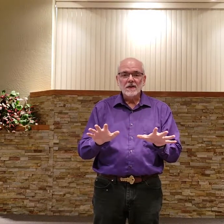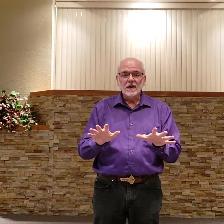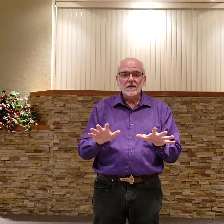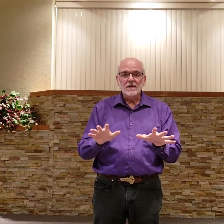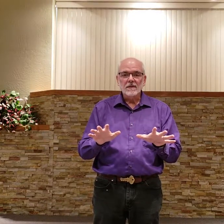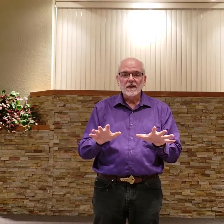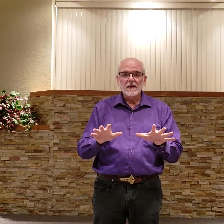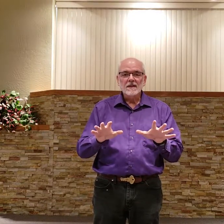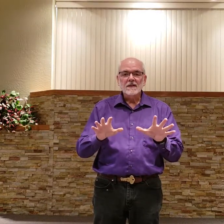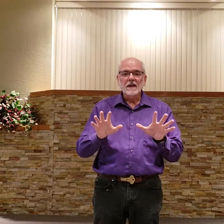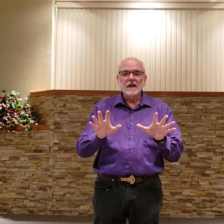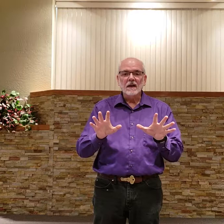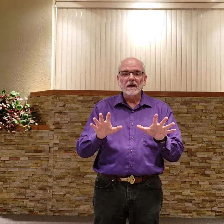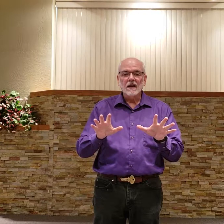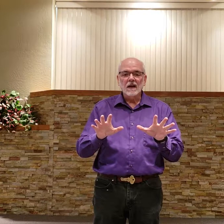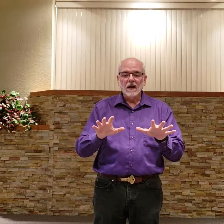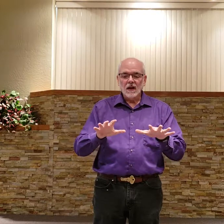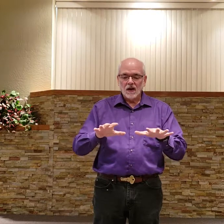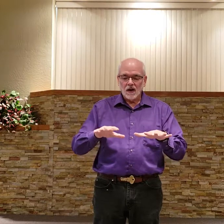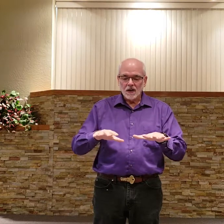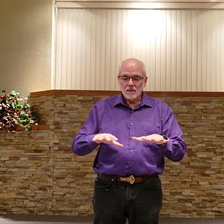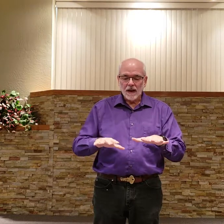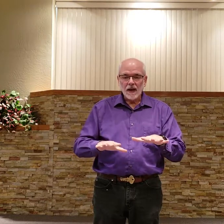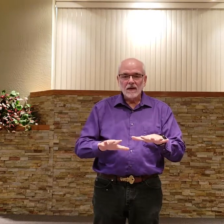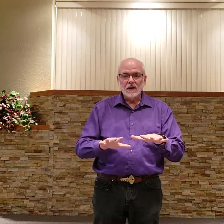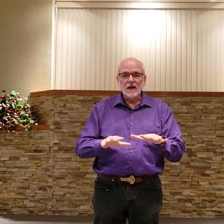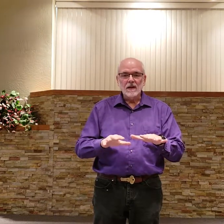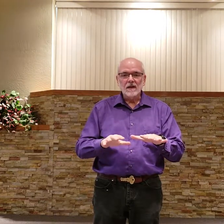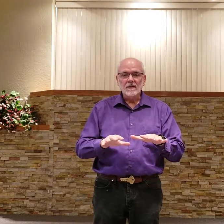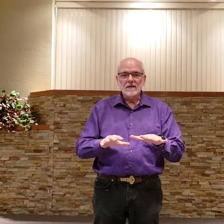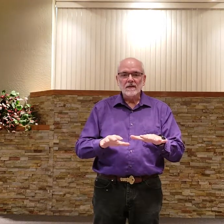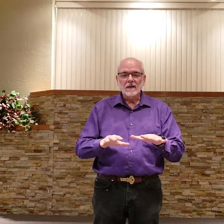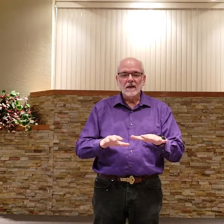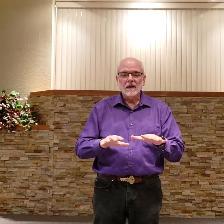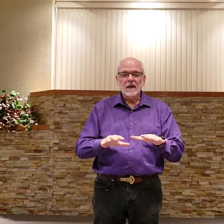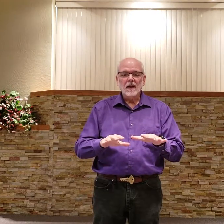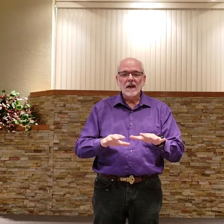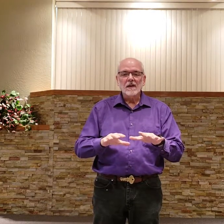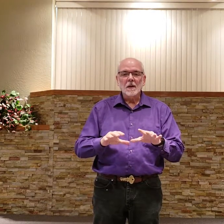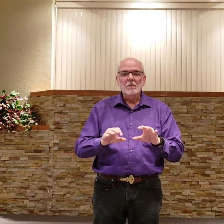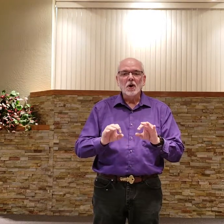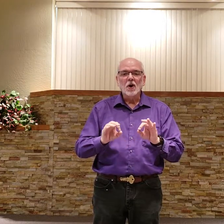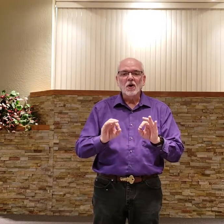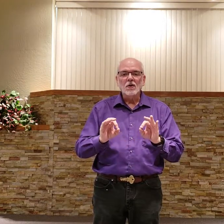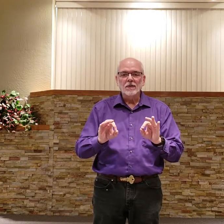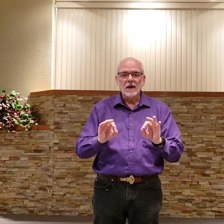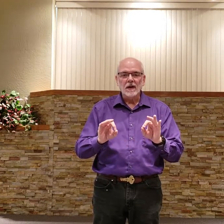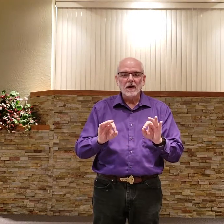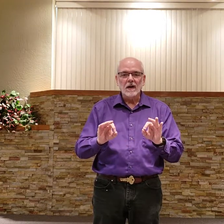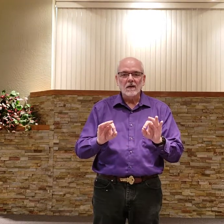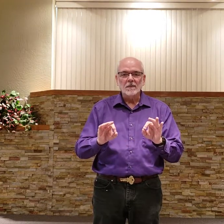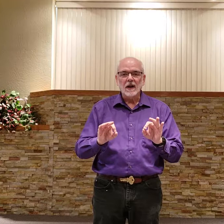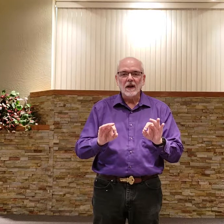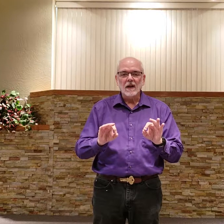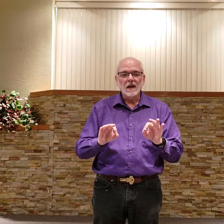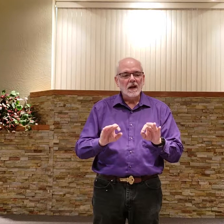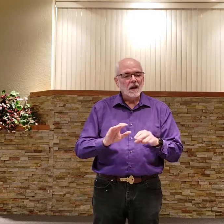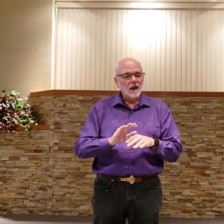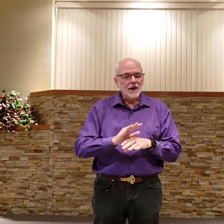yourself sitting on the bank of a lake. It's a perfectly calm day, not